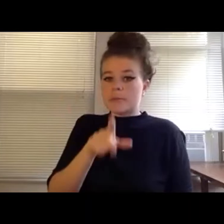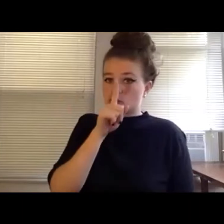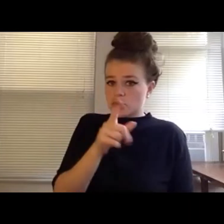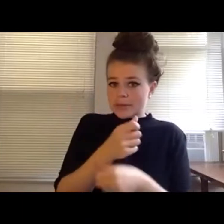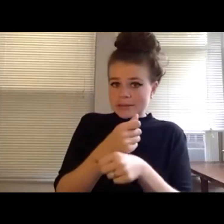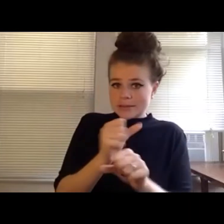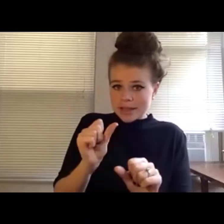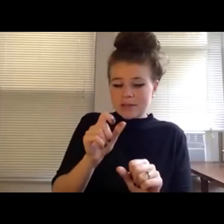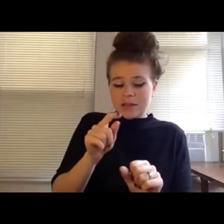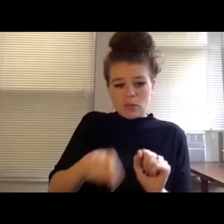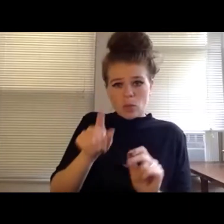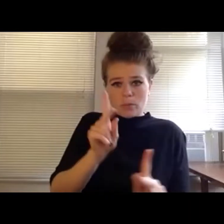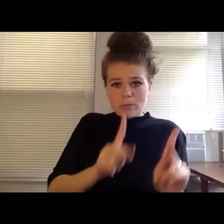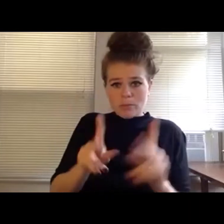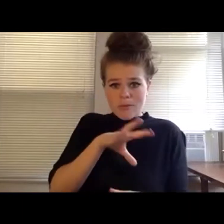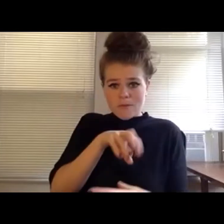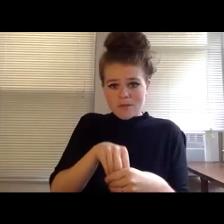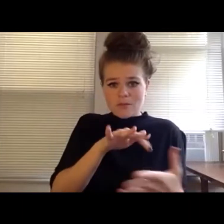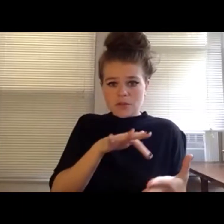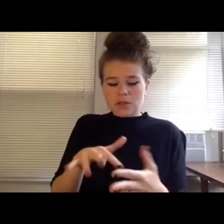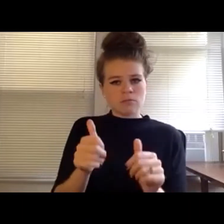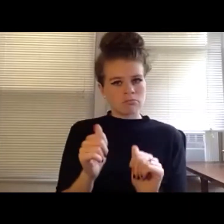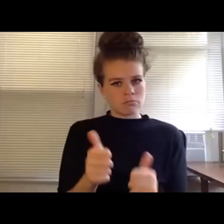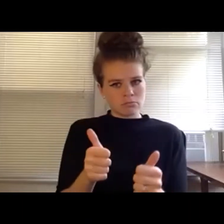of our subjects